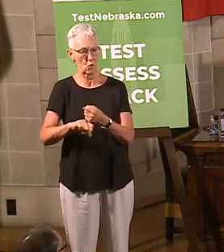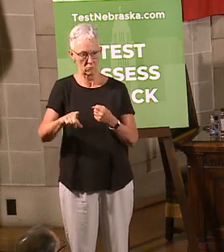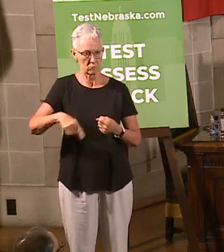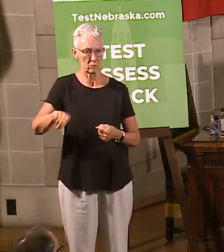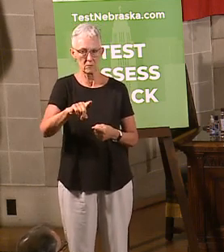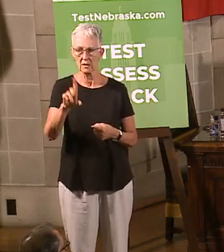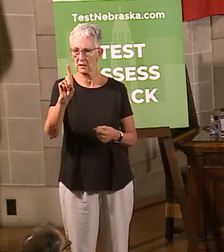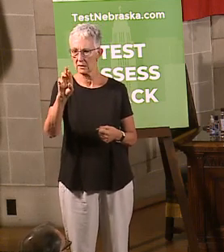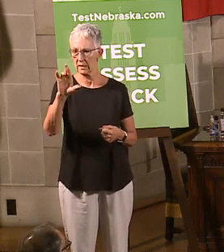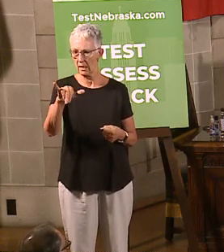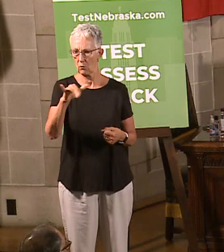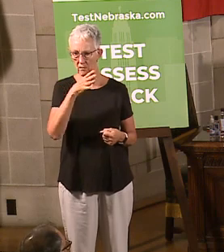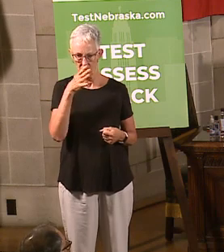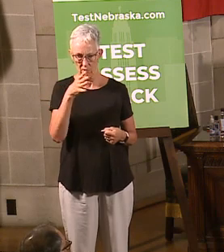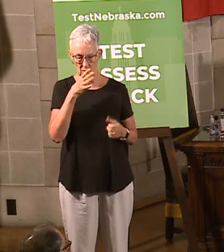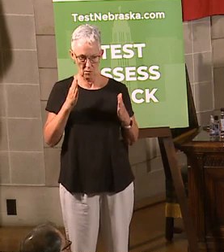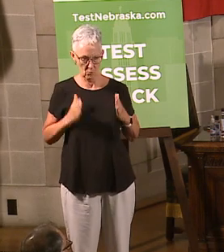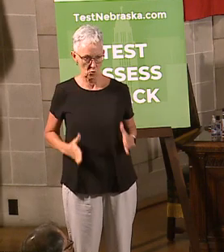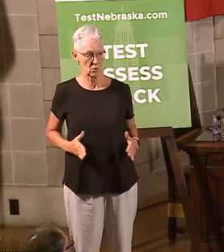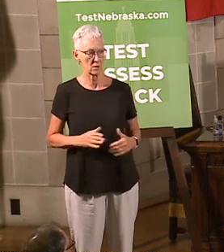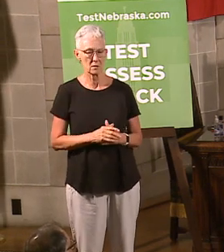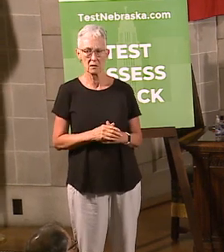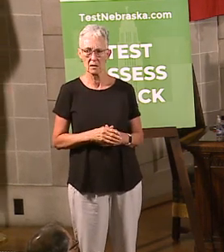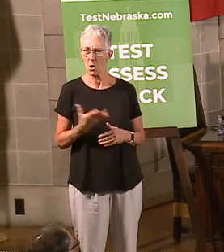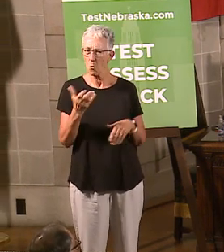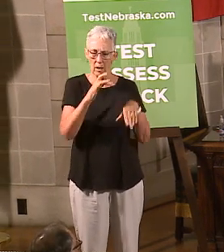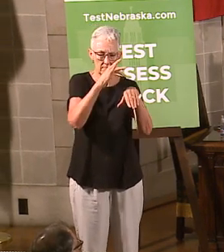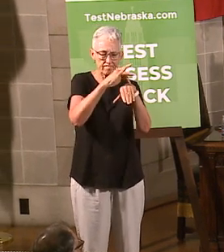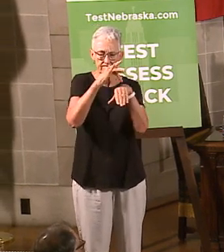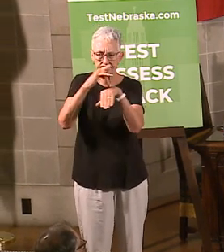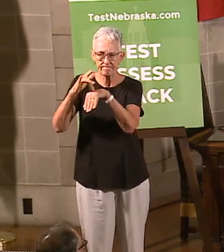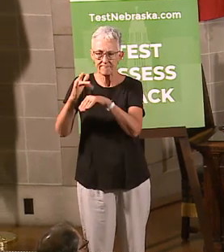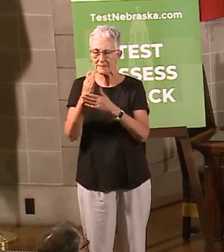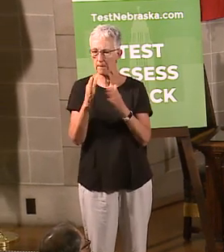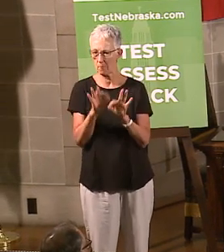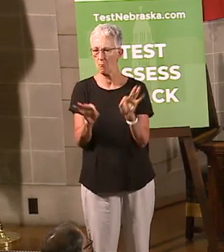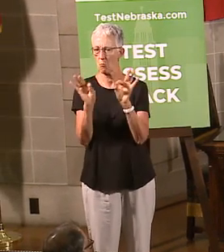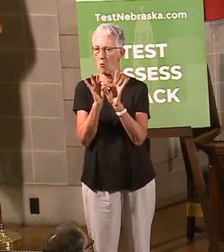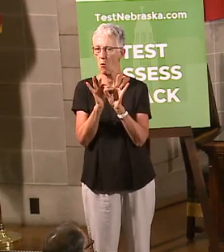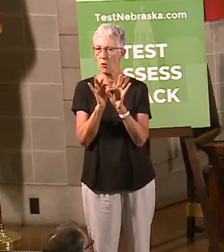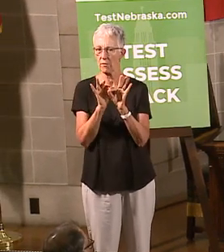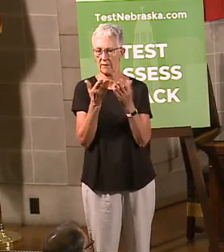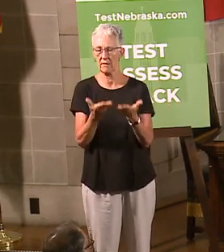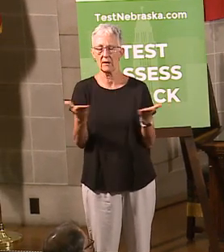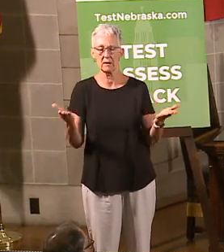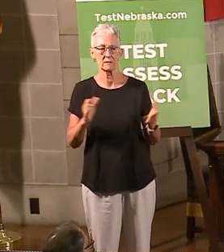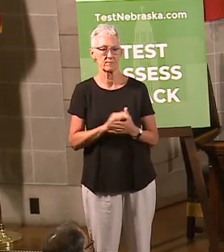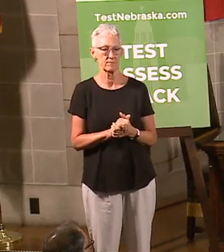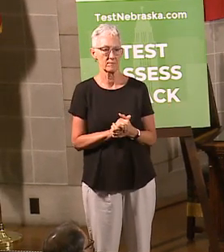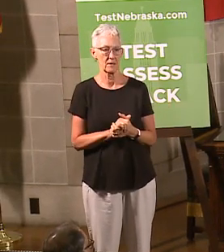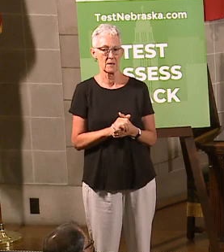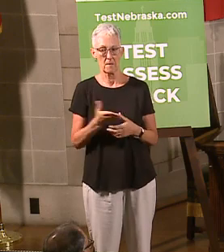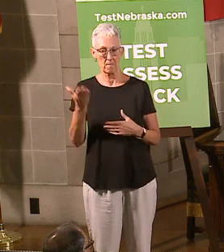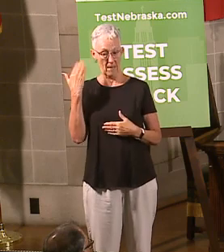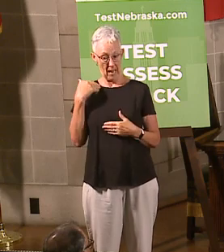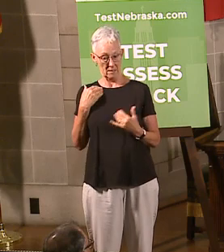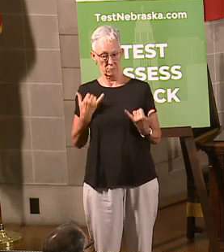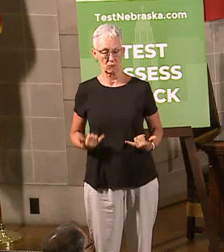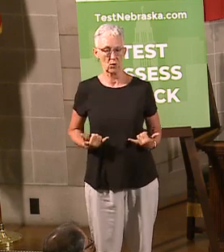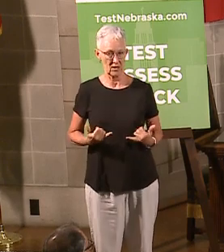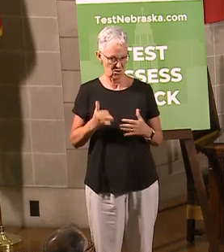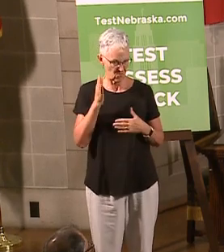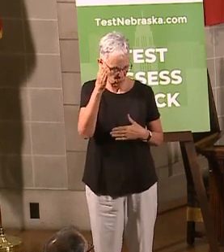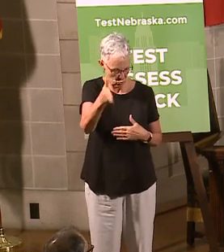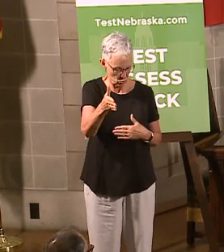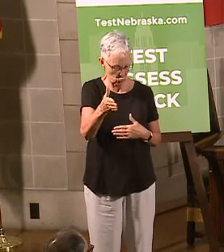farmers here in Nebraska, and I just want to kind of highlight on a few things from the dairy industry. I'll call them the past, the present, and the future. So for the past, a lot of you